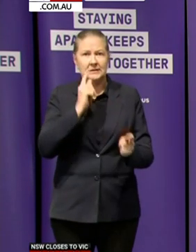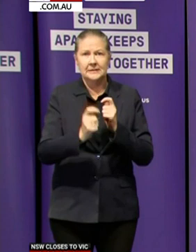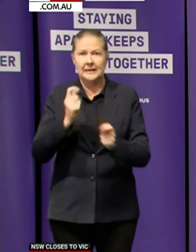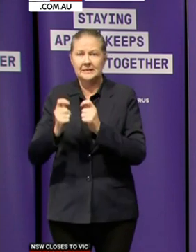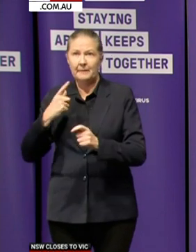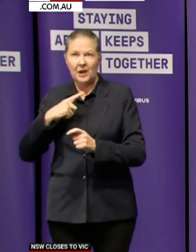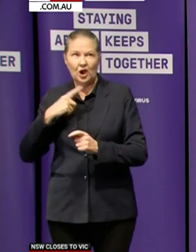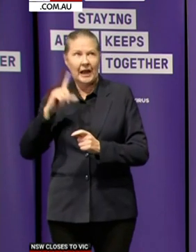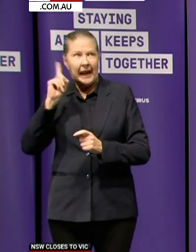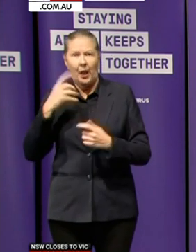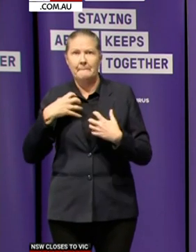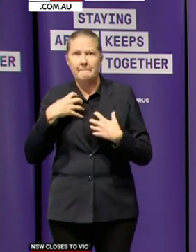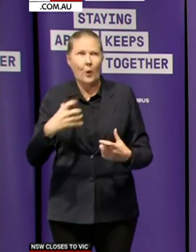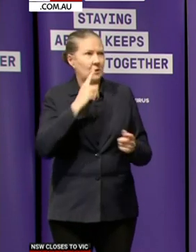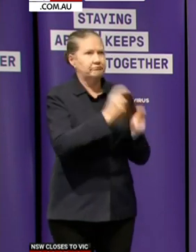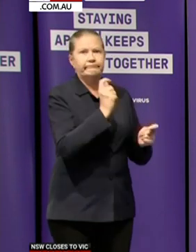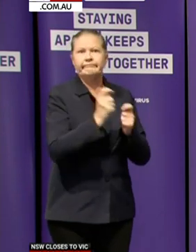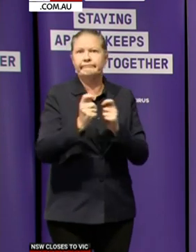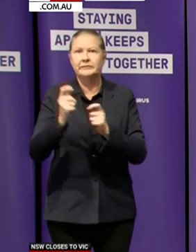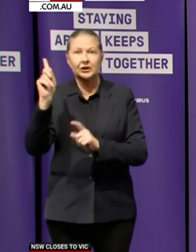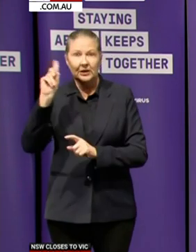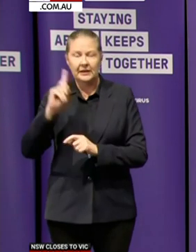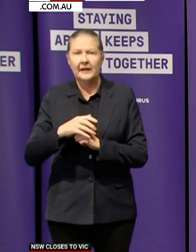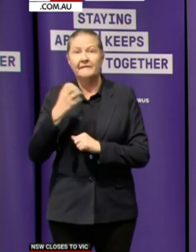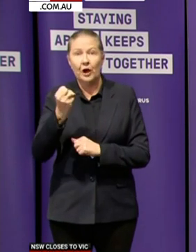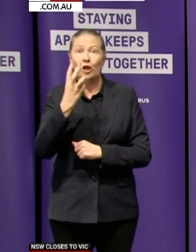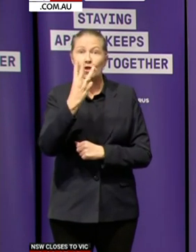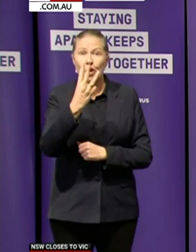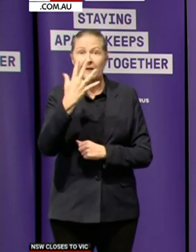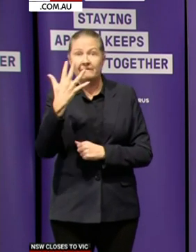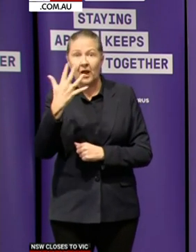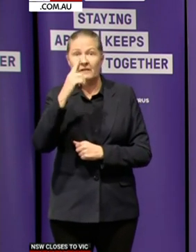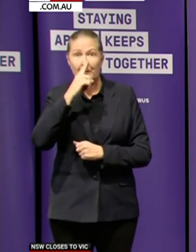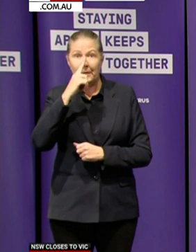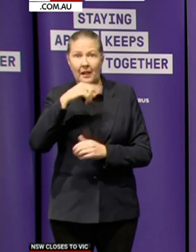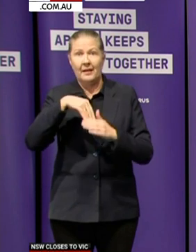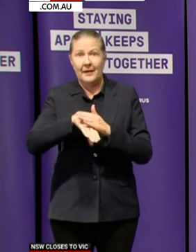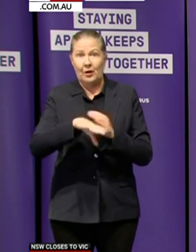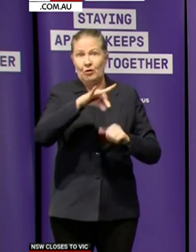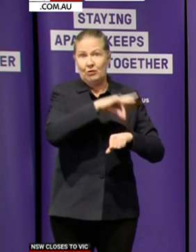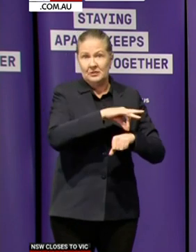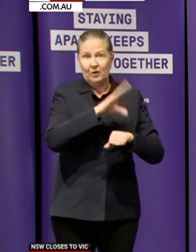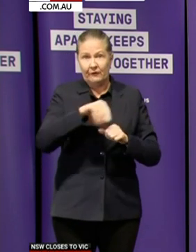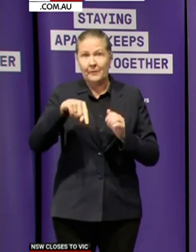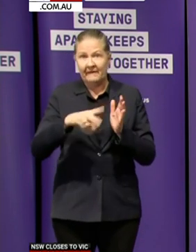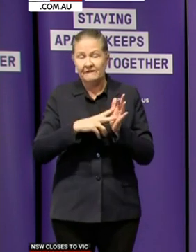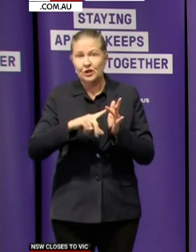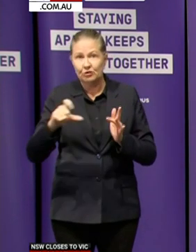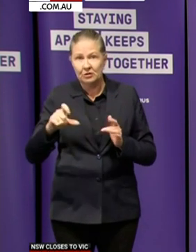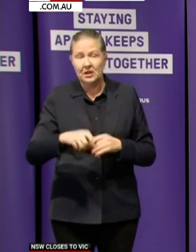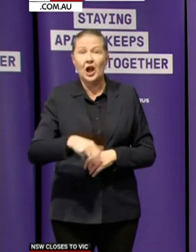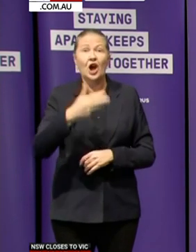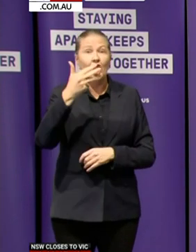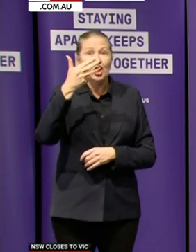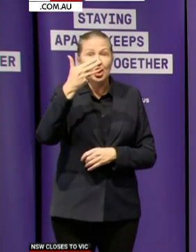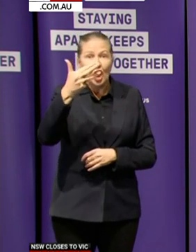going on today. There are 35 Victorians in hospital and 9 of those are in intensive